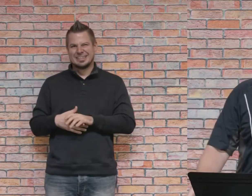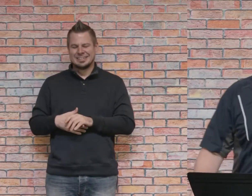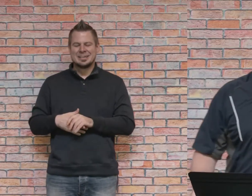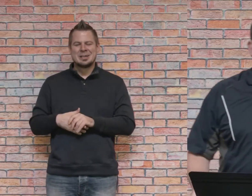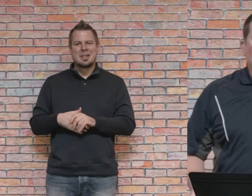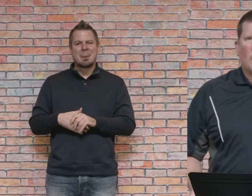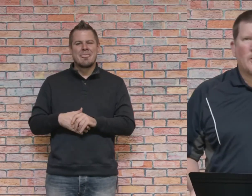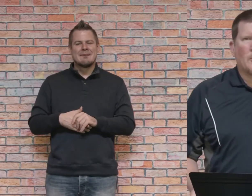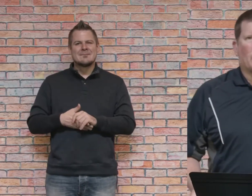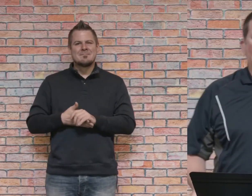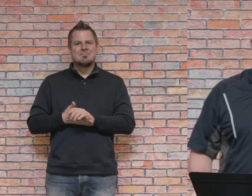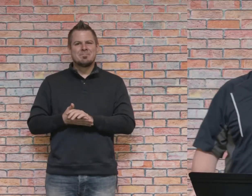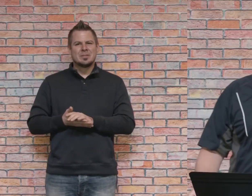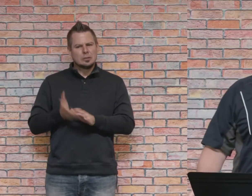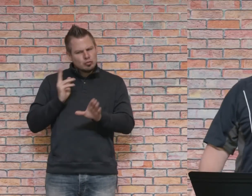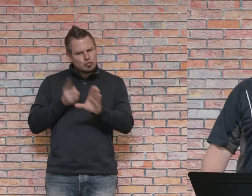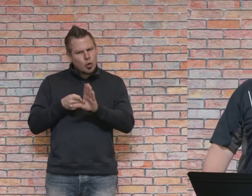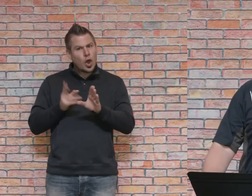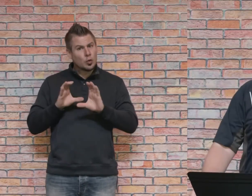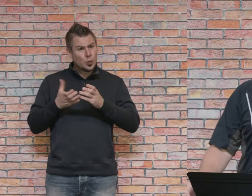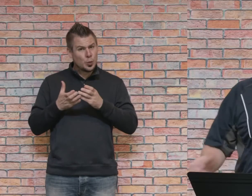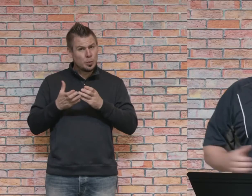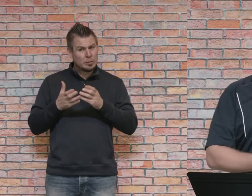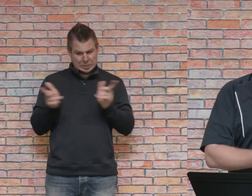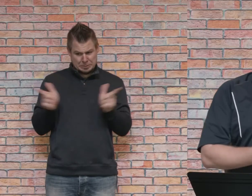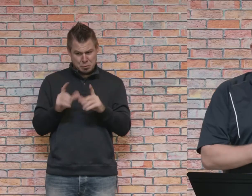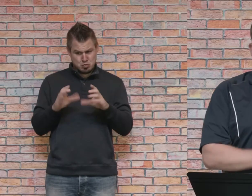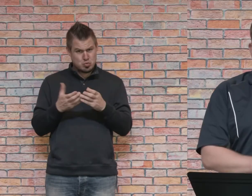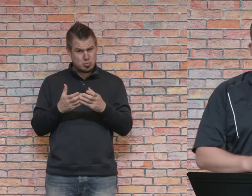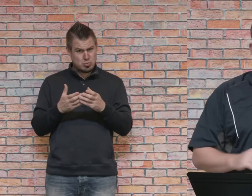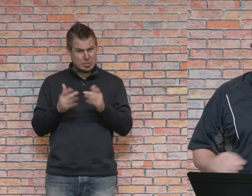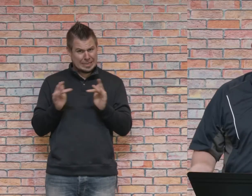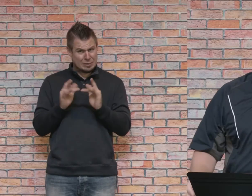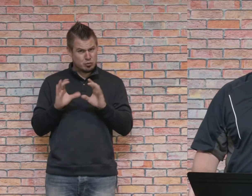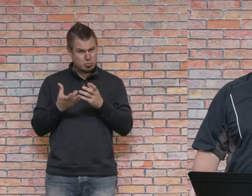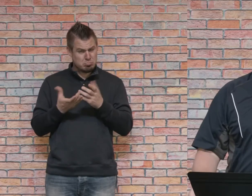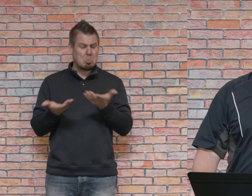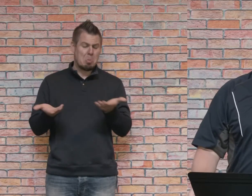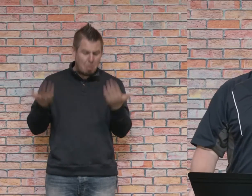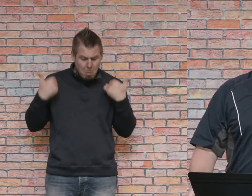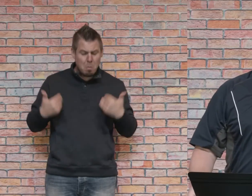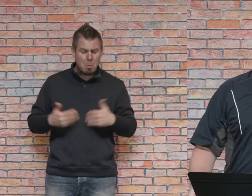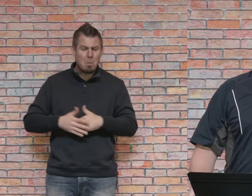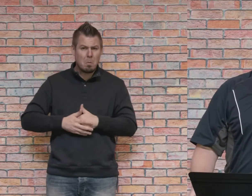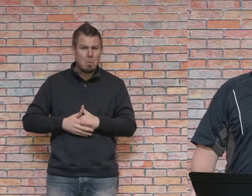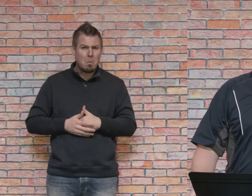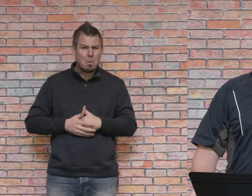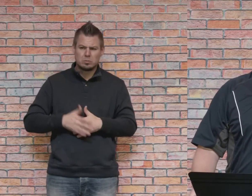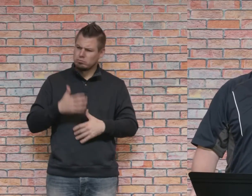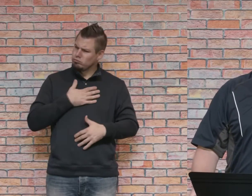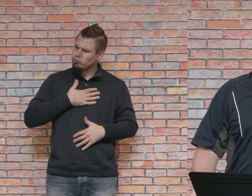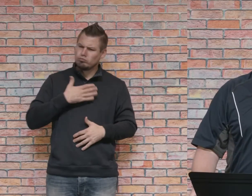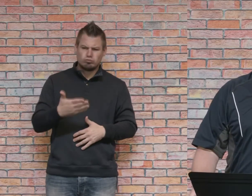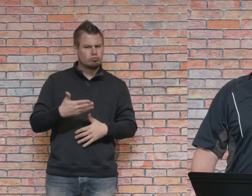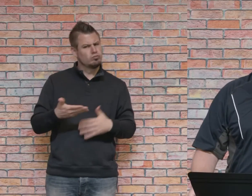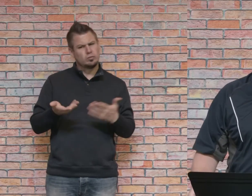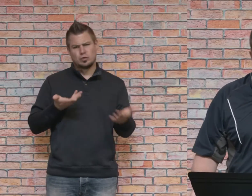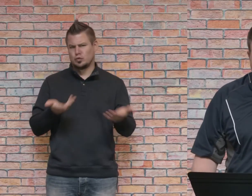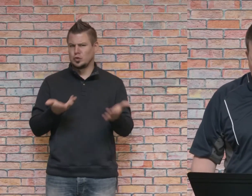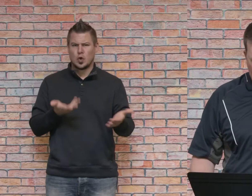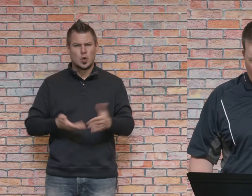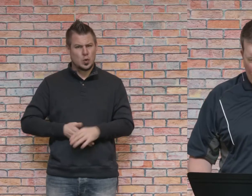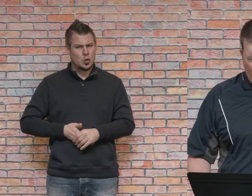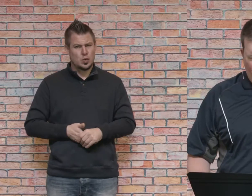God's people. Join a group. Join a small group. Join a connect group. Be willing to serve. Find out